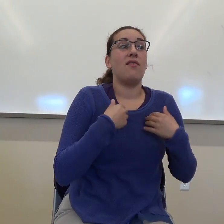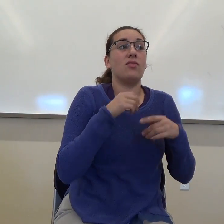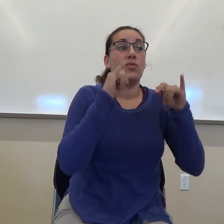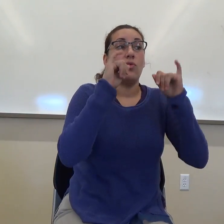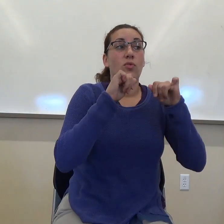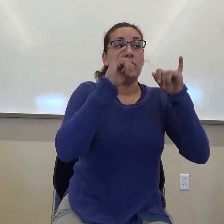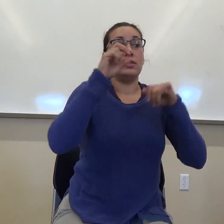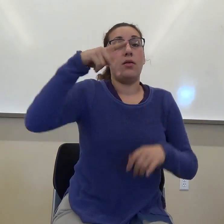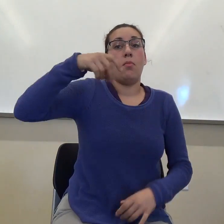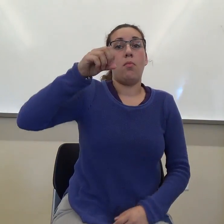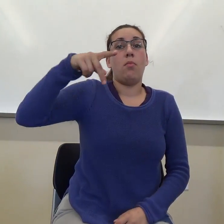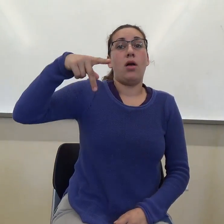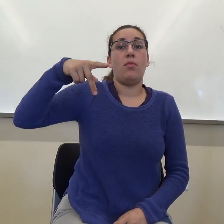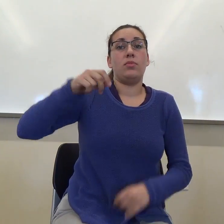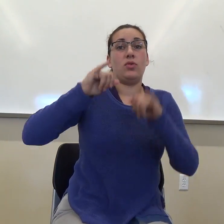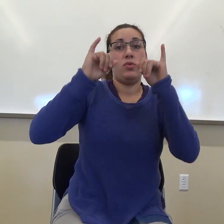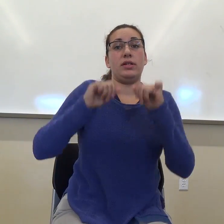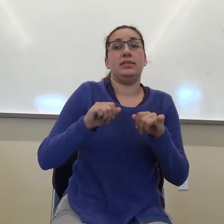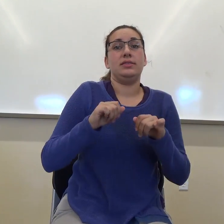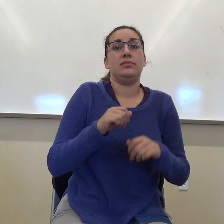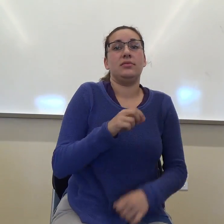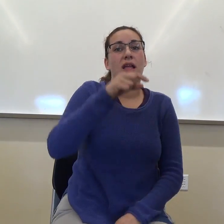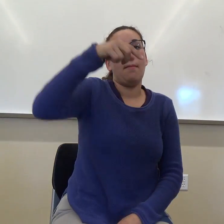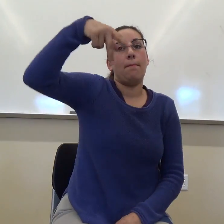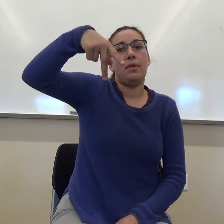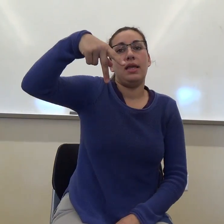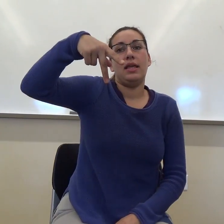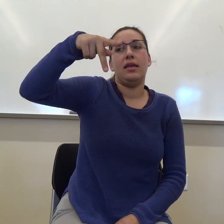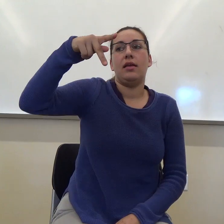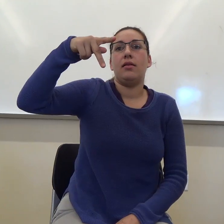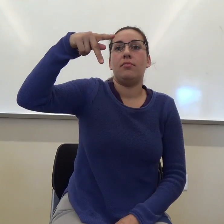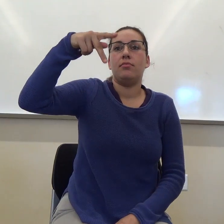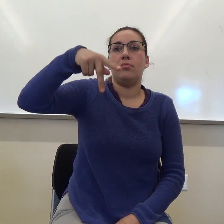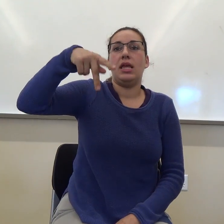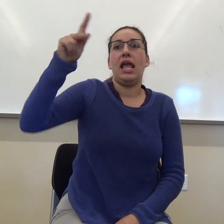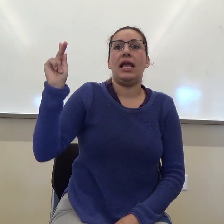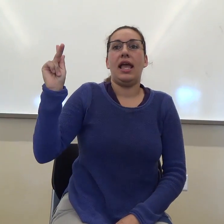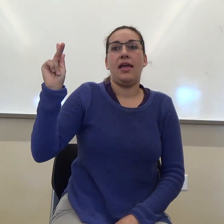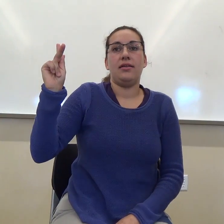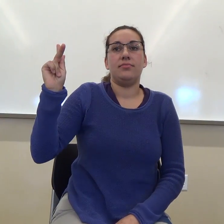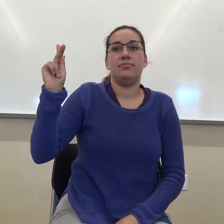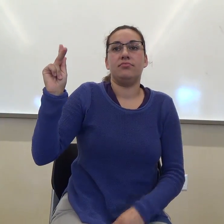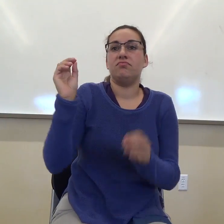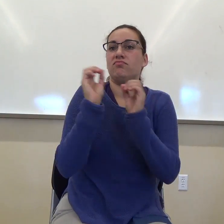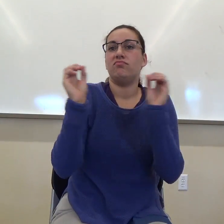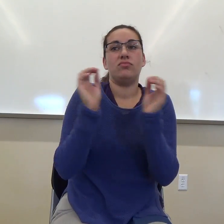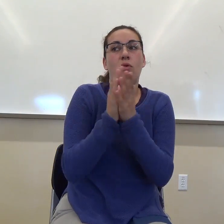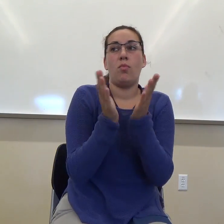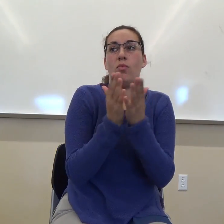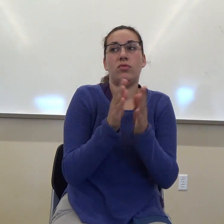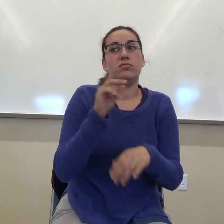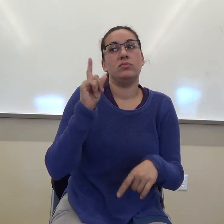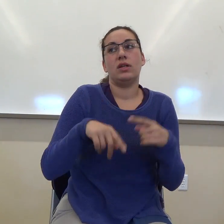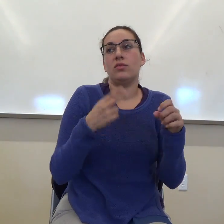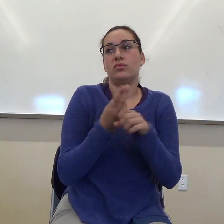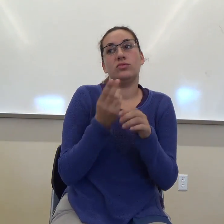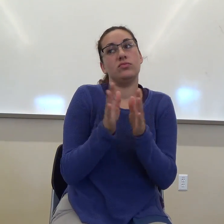is one of our PK quizzes, so no books on this. You may have to work